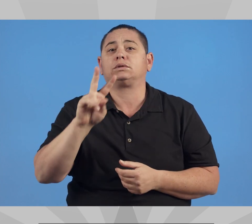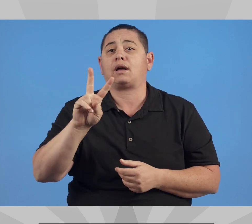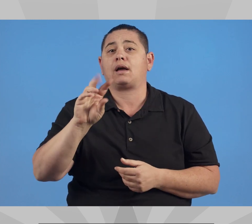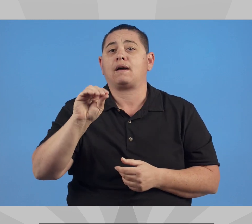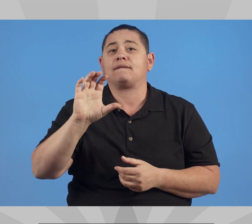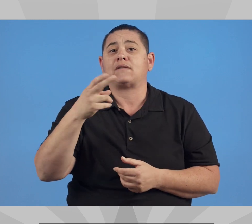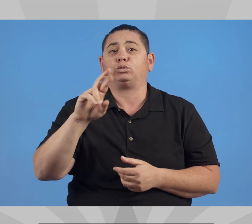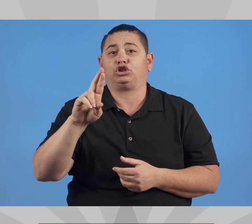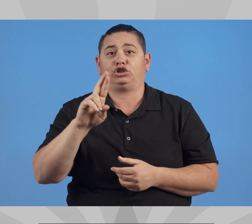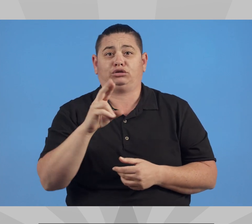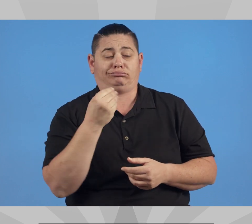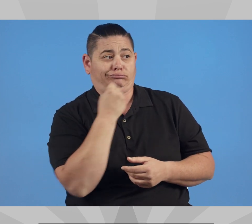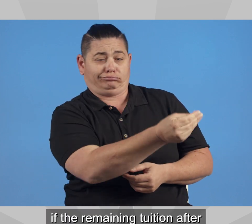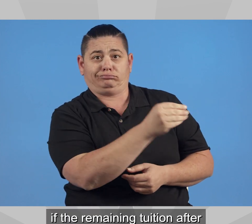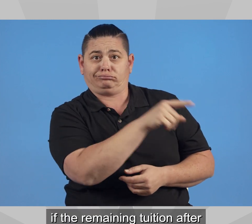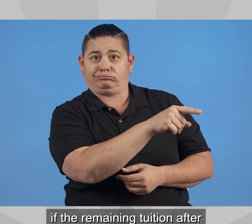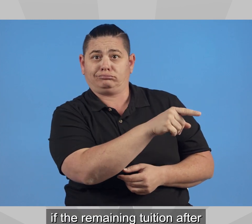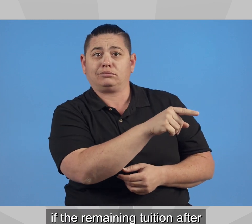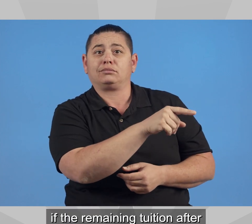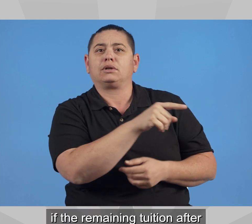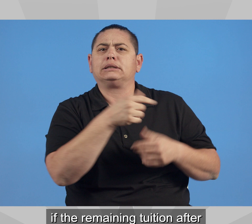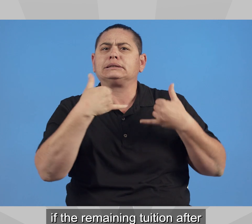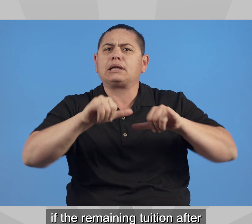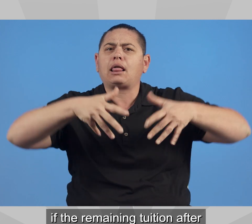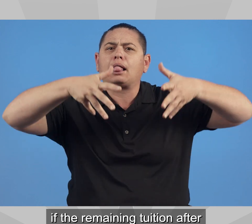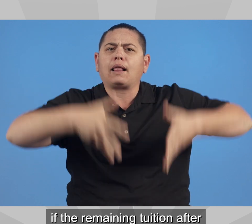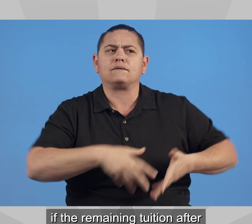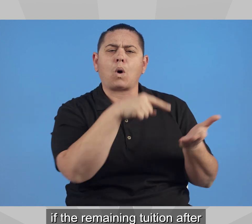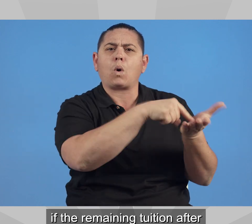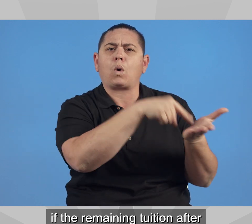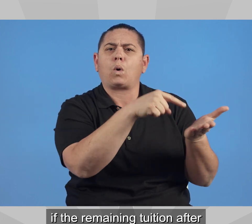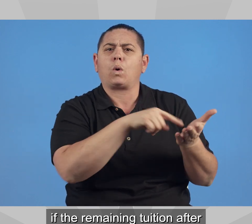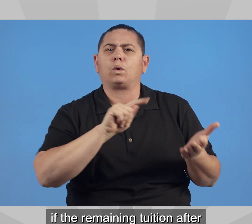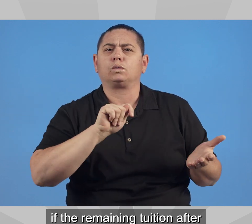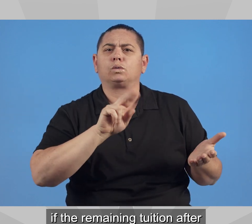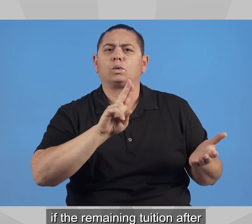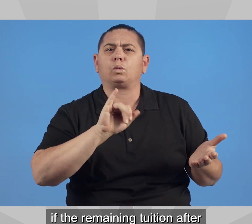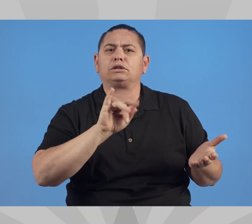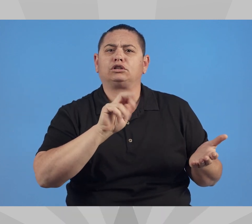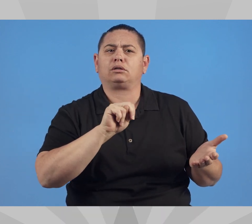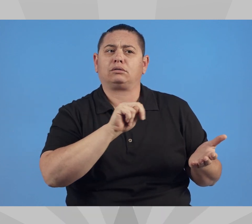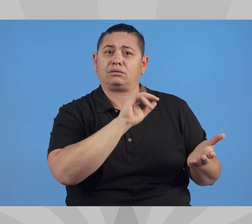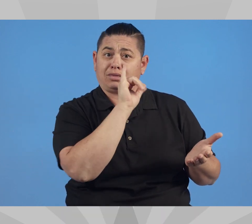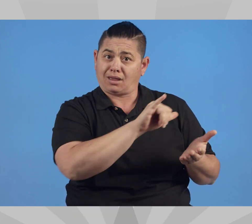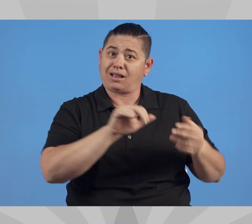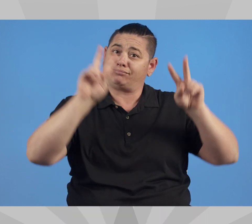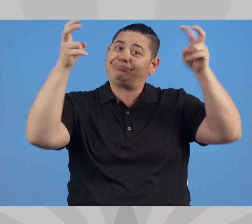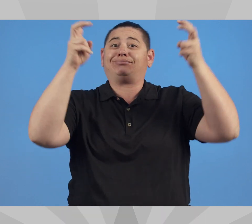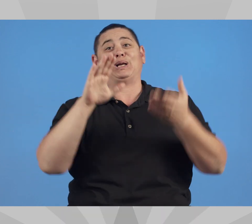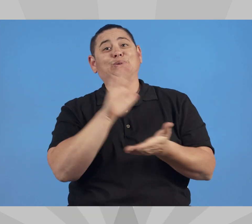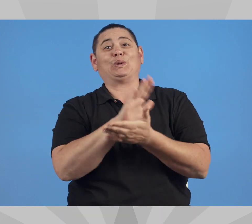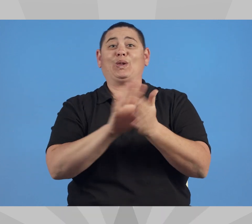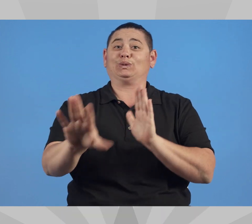It is a fake school choice issue if the remaining tuition after the voucher is not possible.